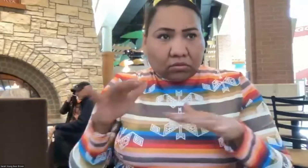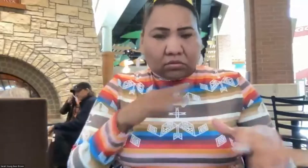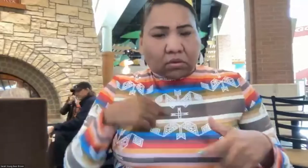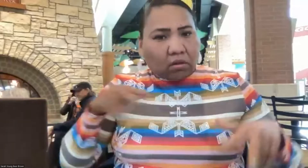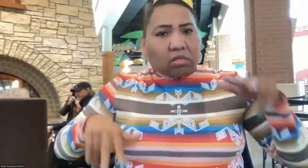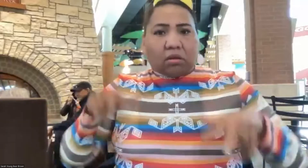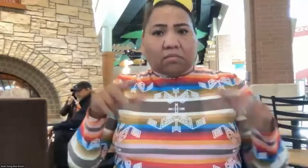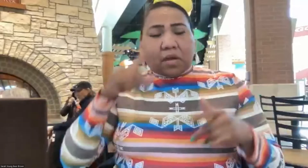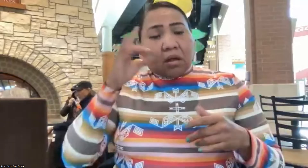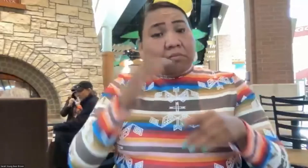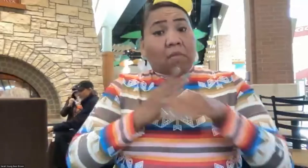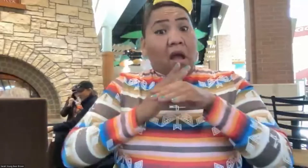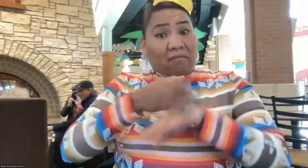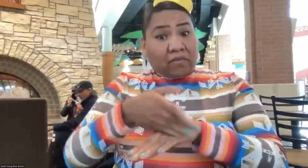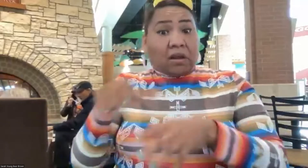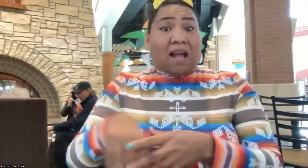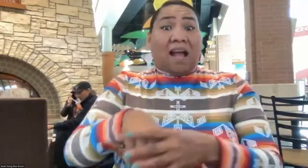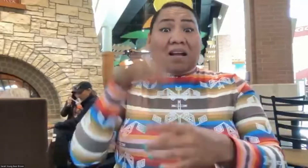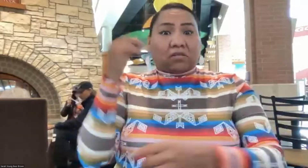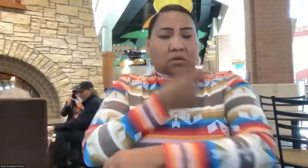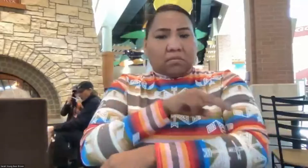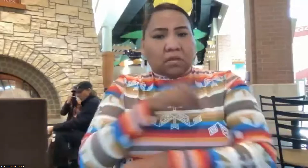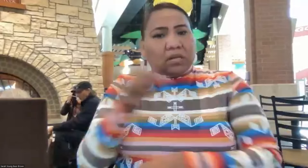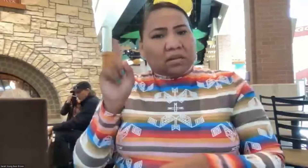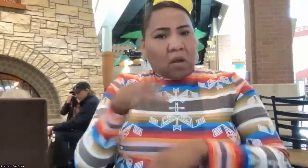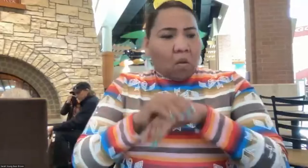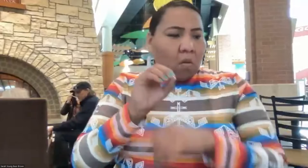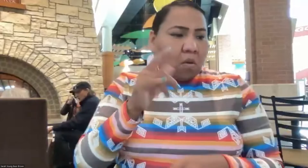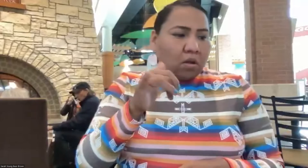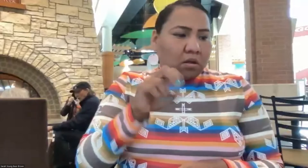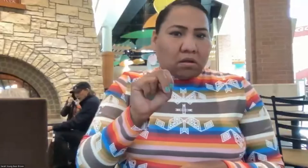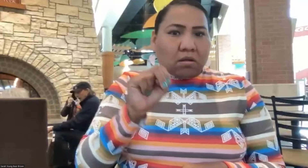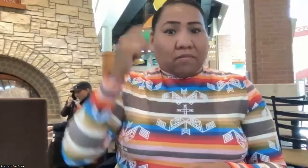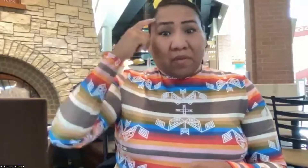He was in the NICU for 3 months. And that was a really difficult time for me.